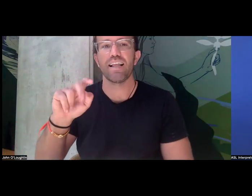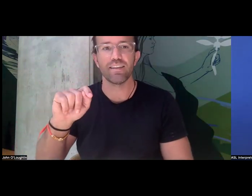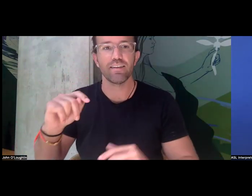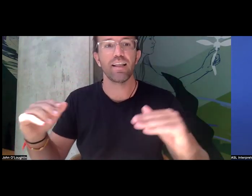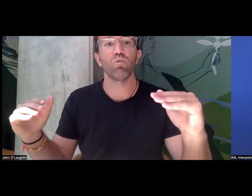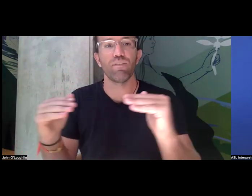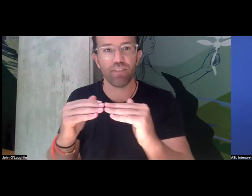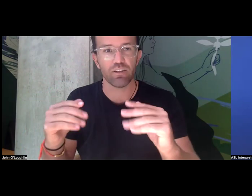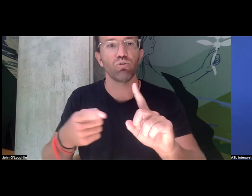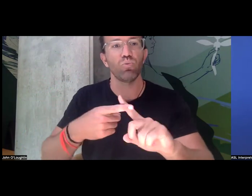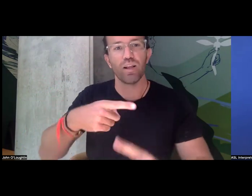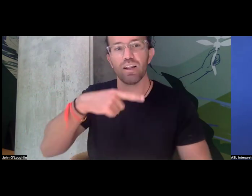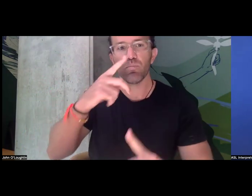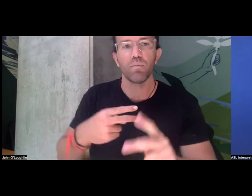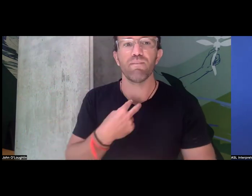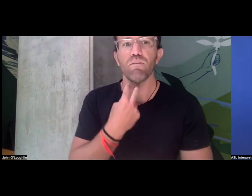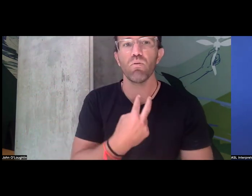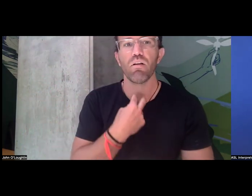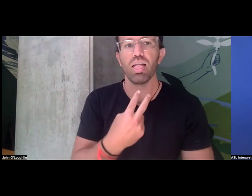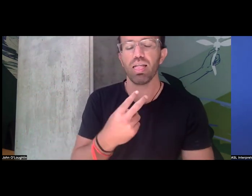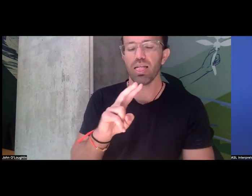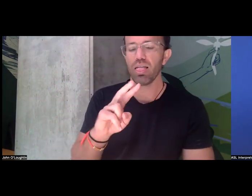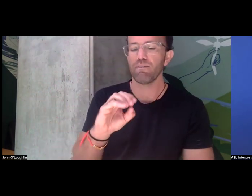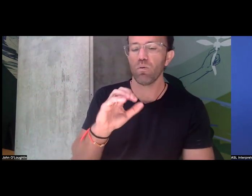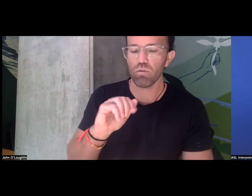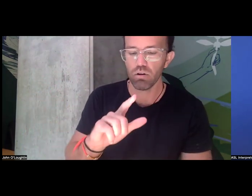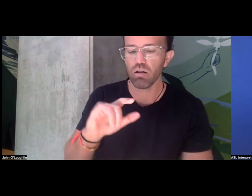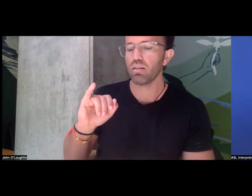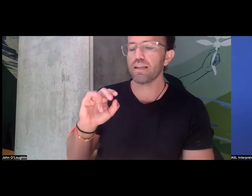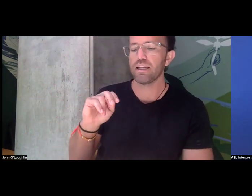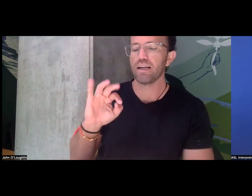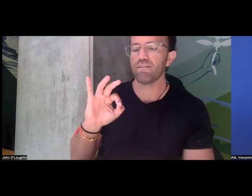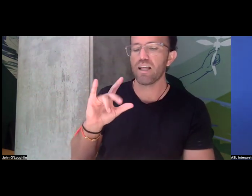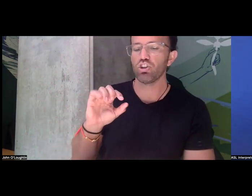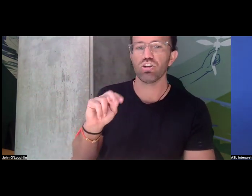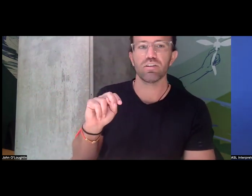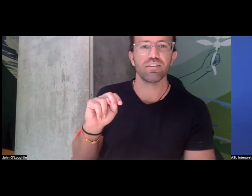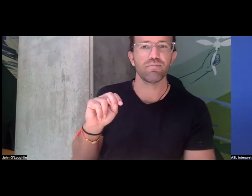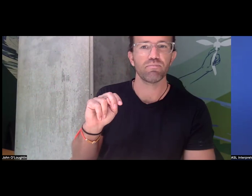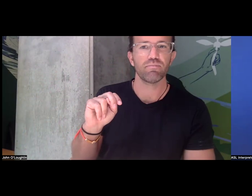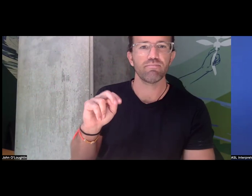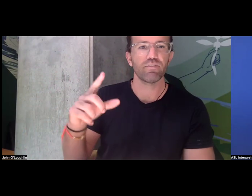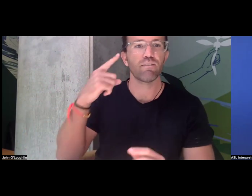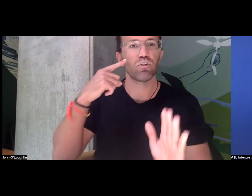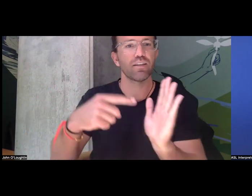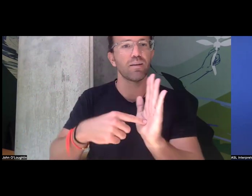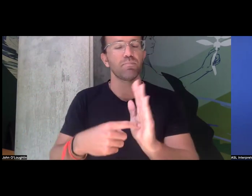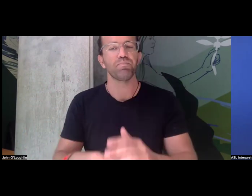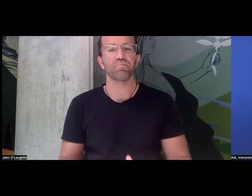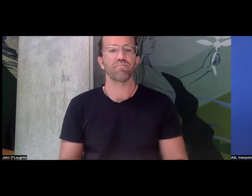expressions, that's the equivalent to hearing people's vocal